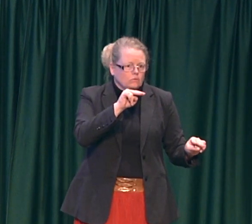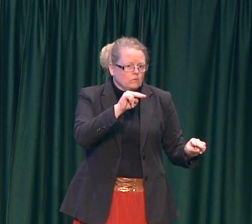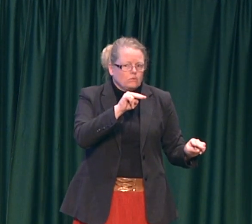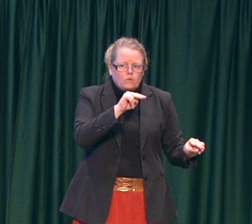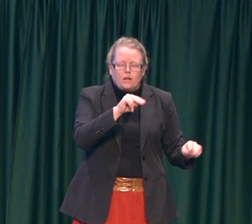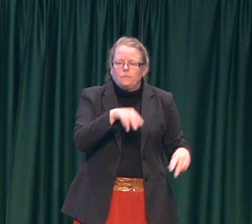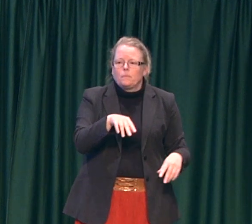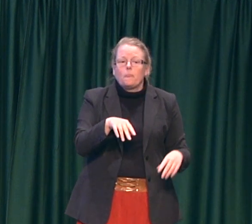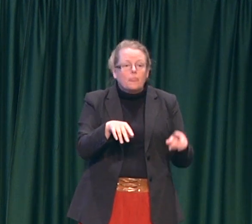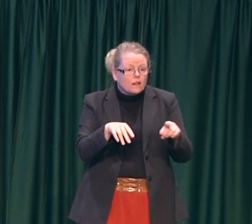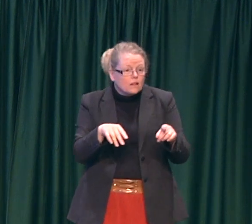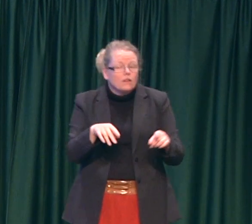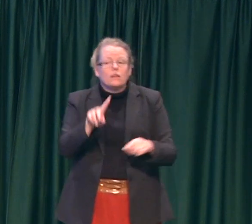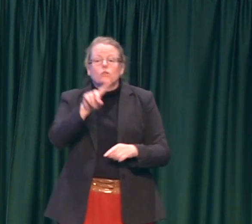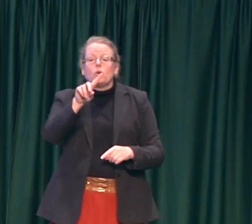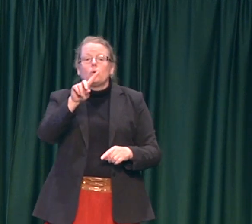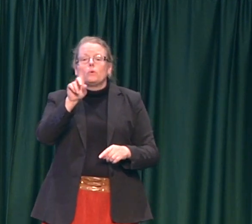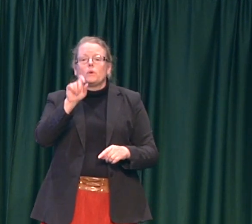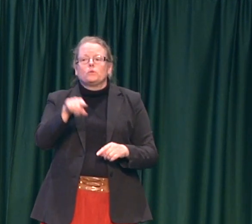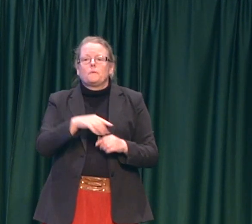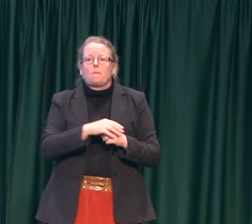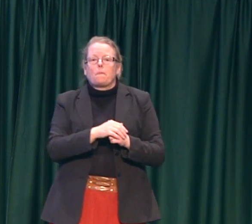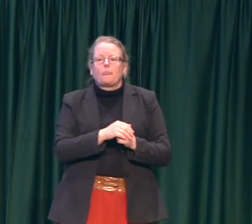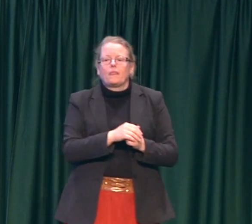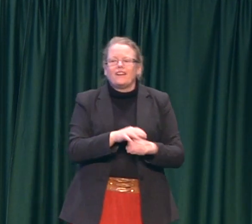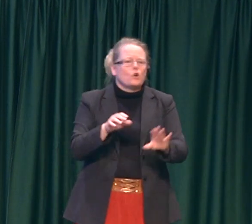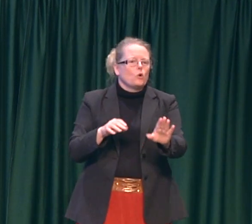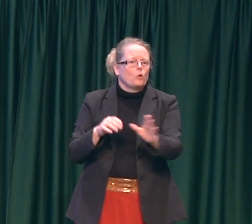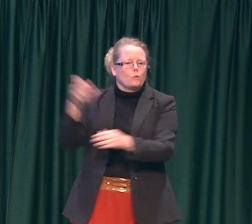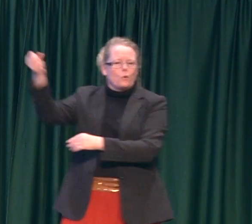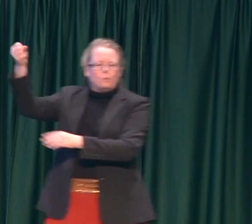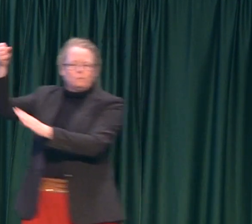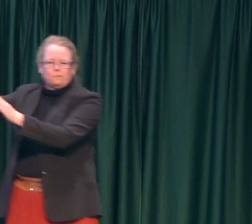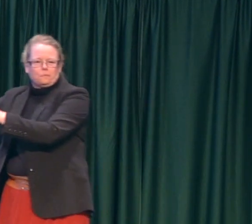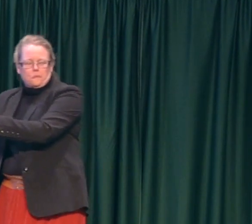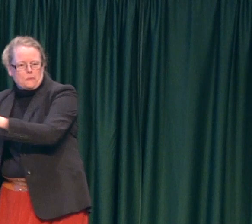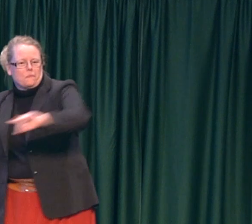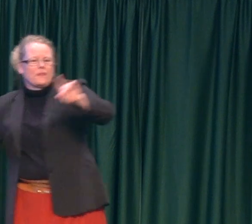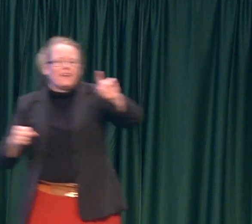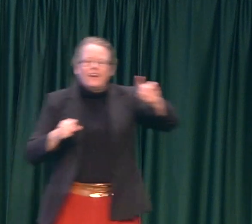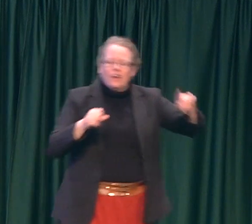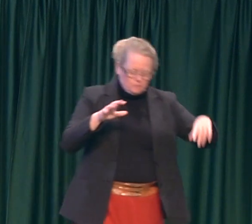And the FCC was the monitoring agency. So there's a question here. Wait, actually,